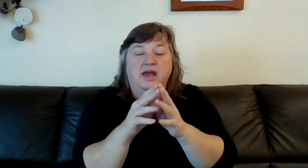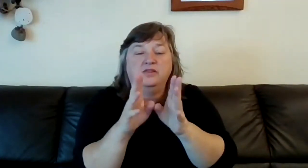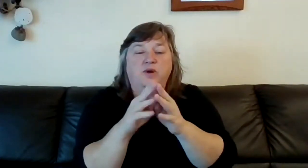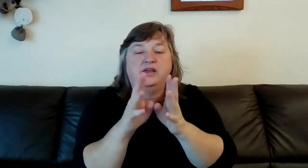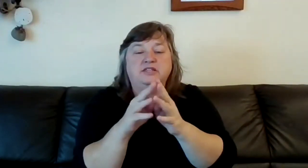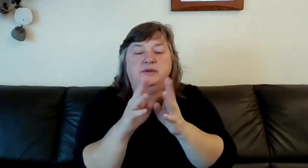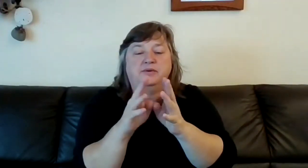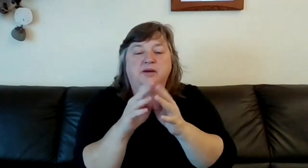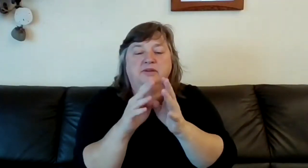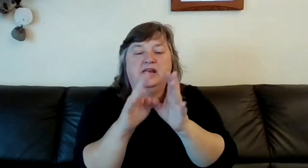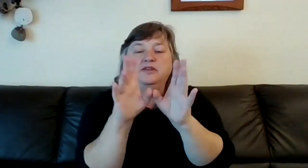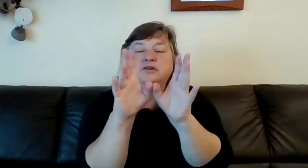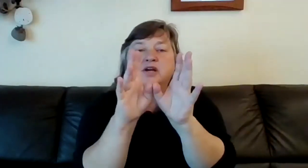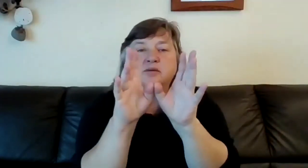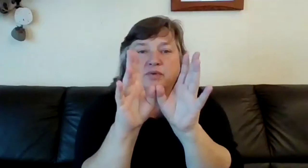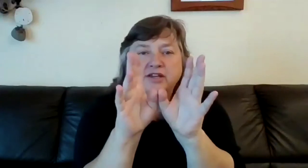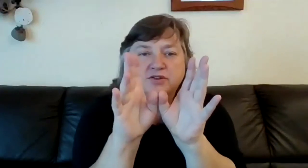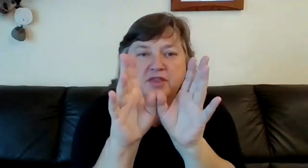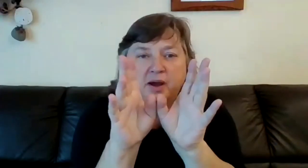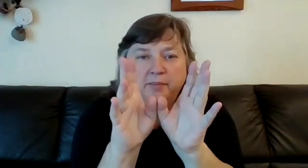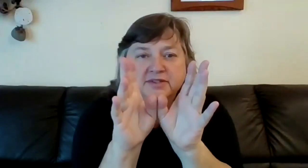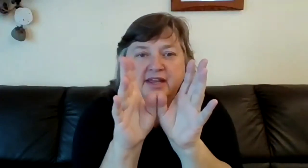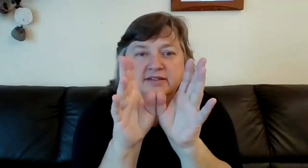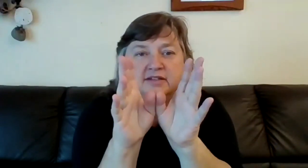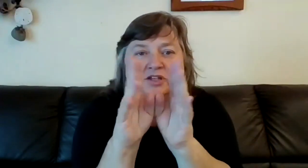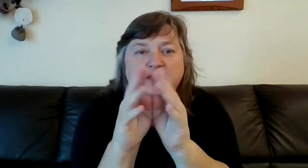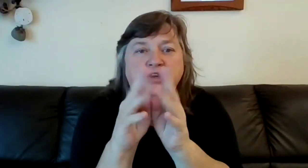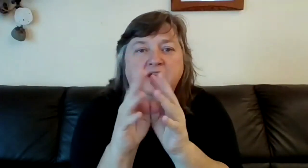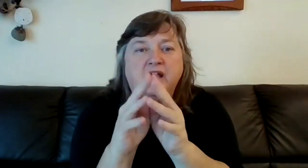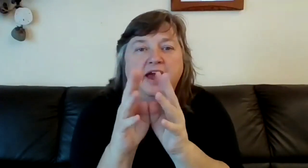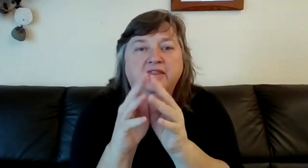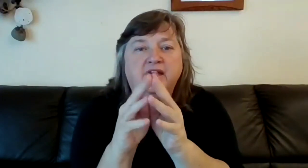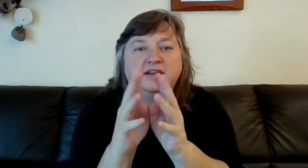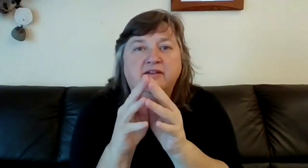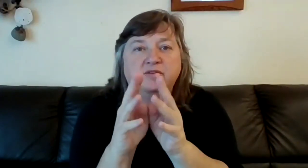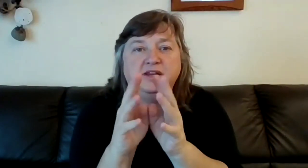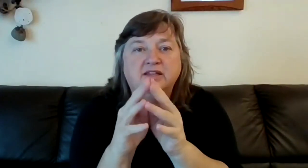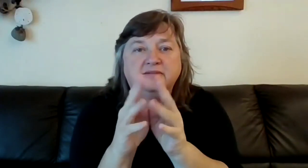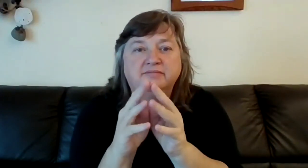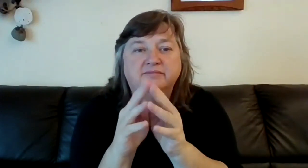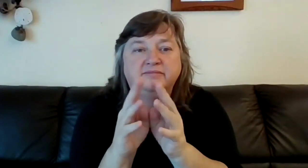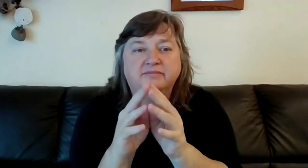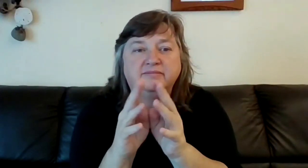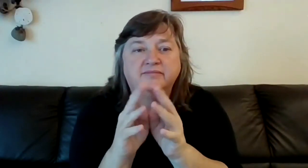And the way these people come together, you kind of brace your thumbs against each other and then have the meeting.